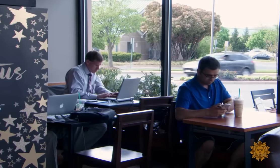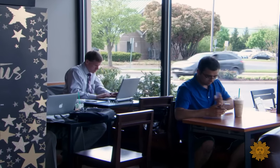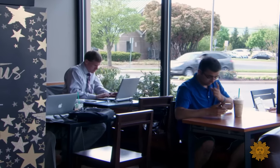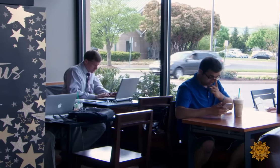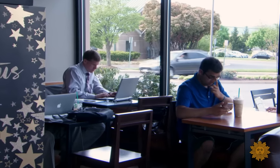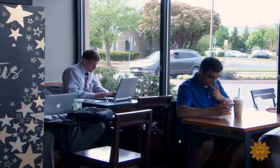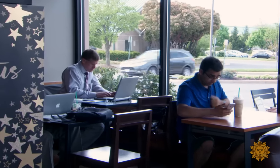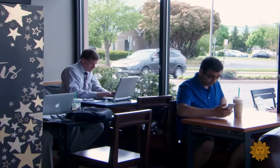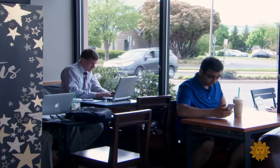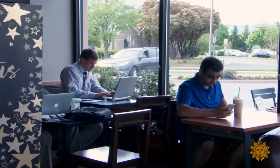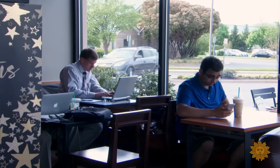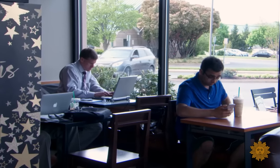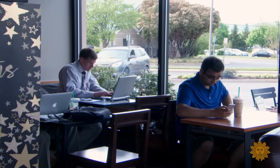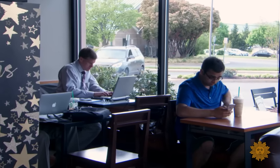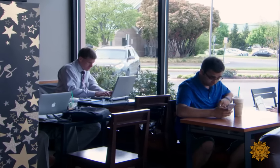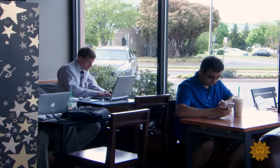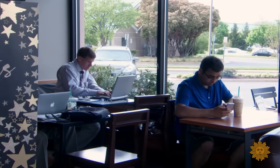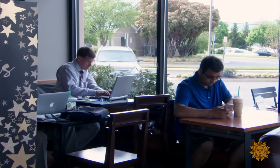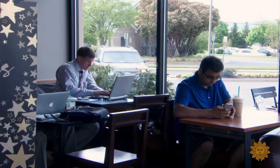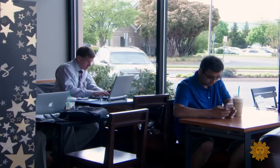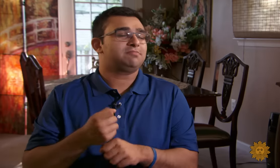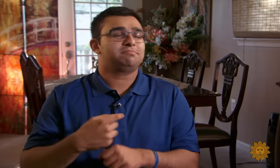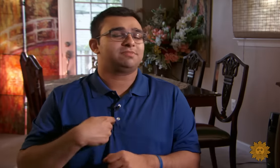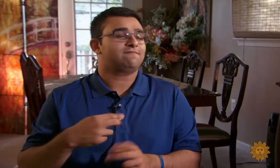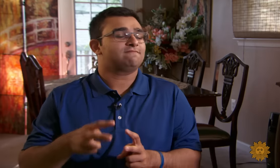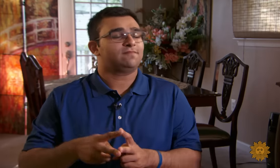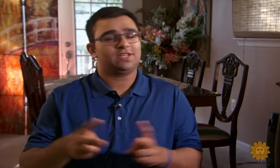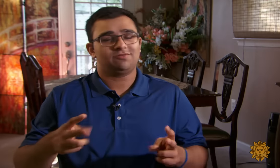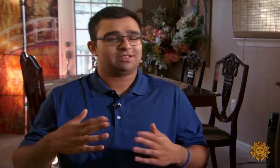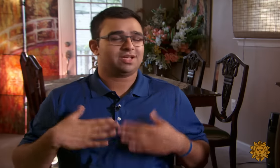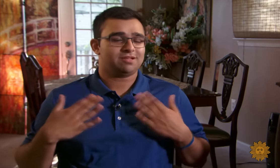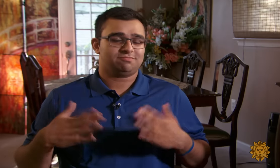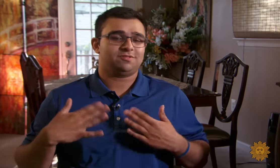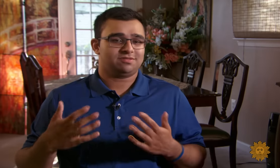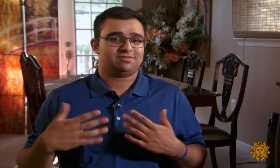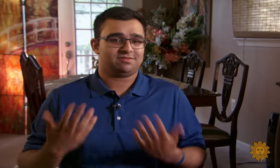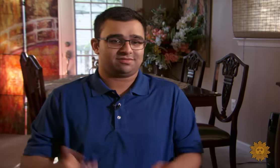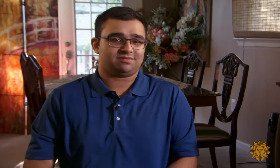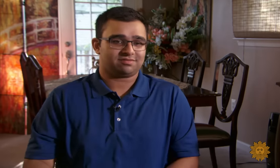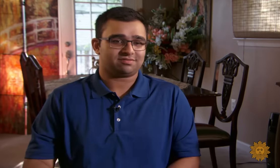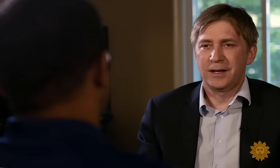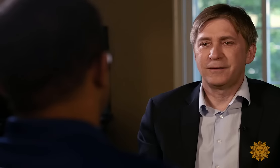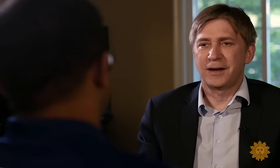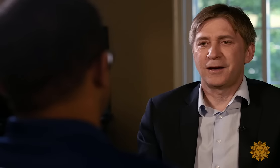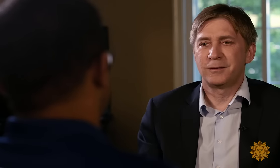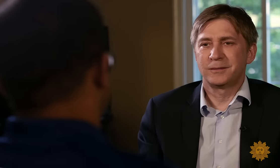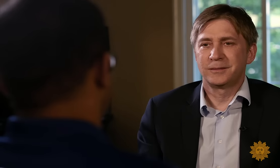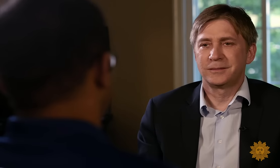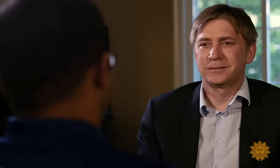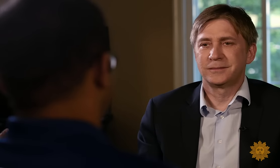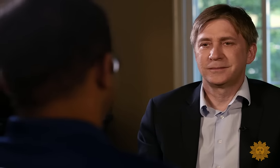all they care about. It's just something that really gave me genuine happiness. Even now? Yeah,